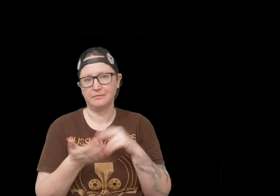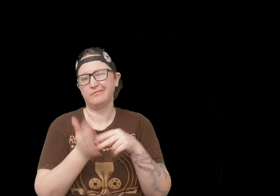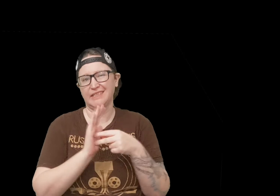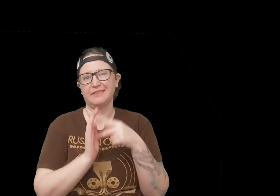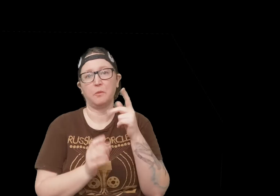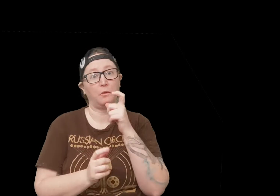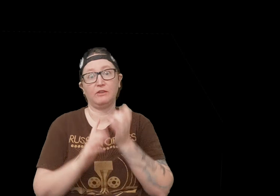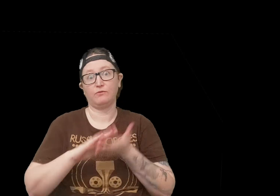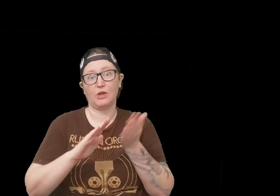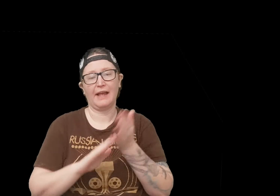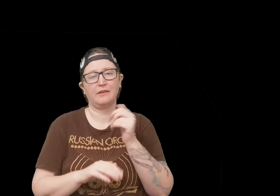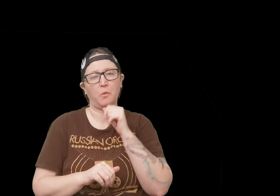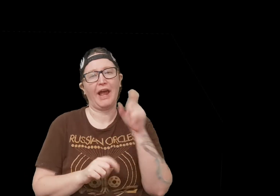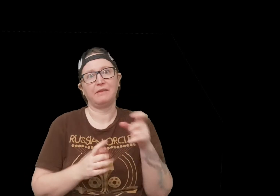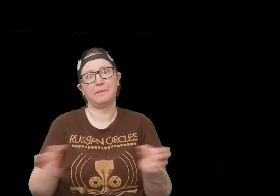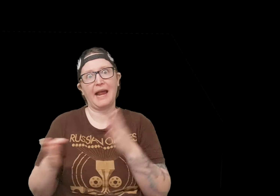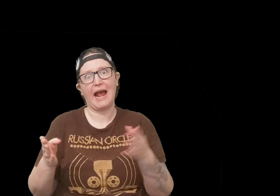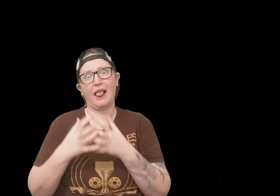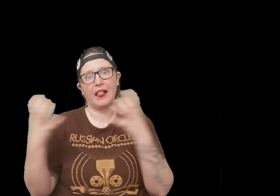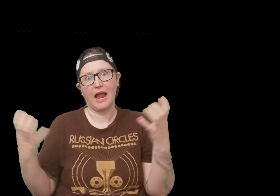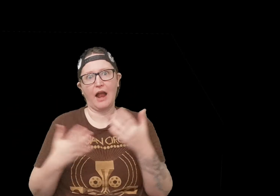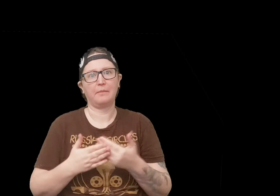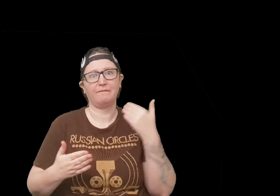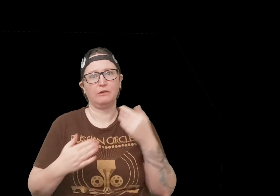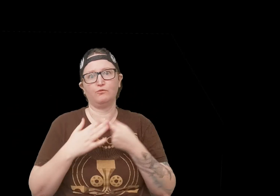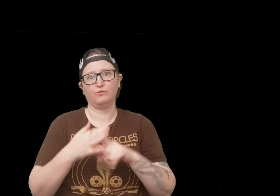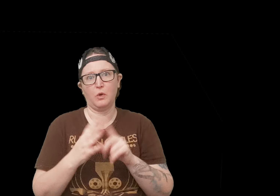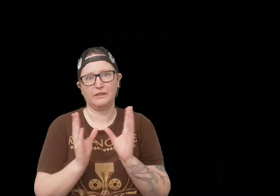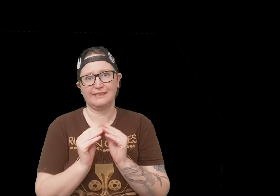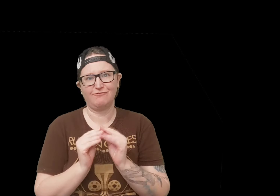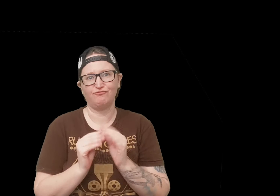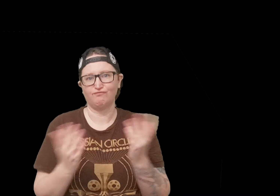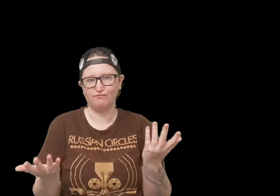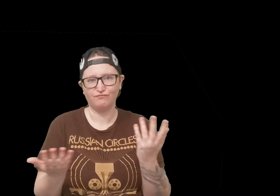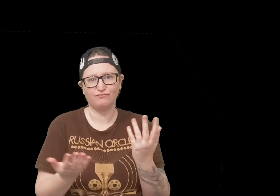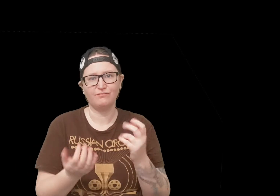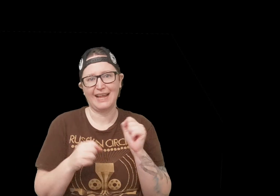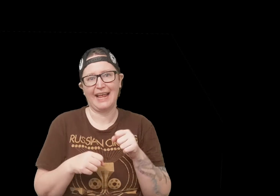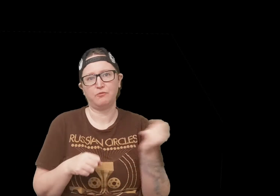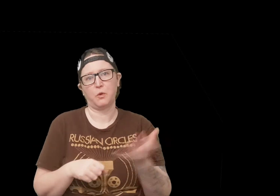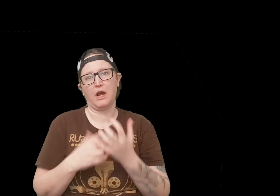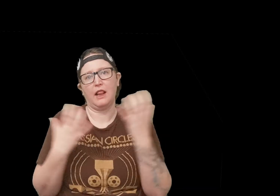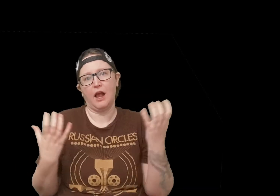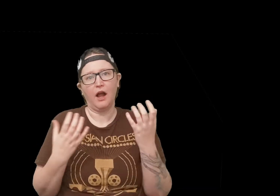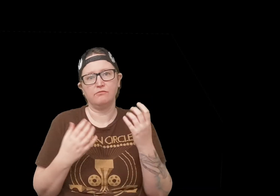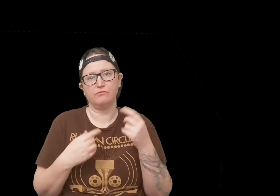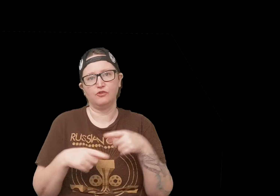game. So meaning whoever's running it doesn't have to do a lot of preparation before they start the session. They can just roll a